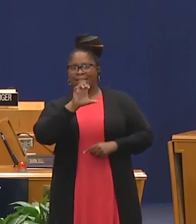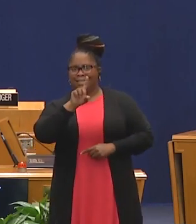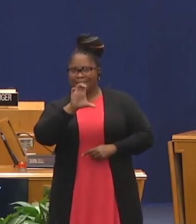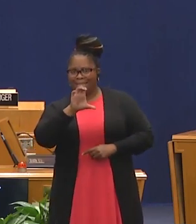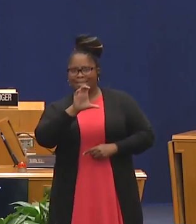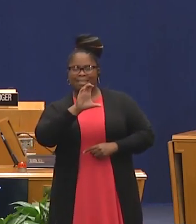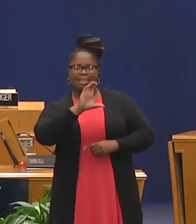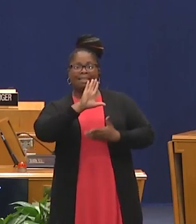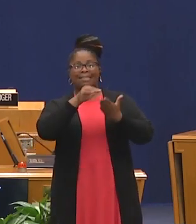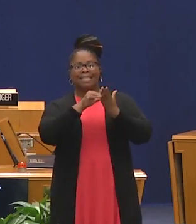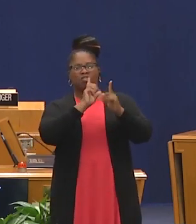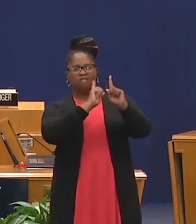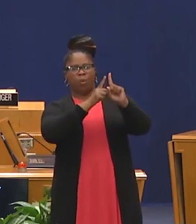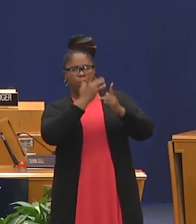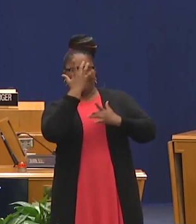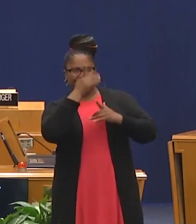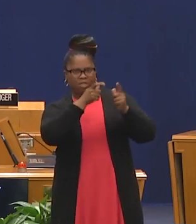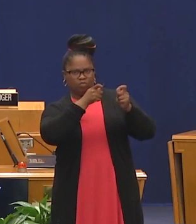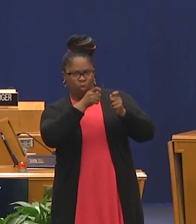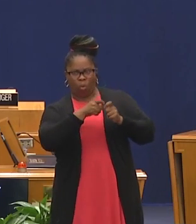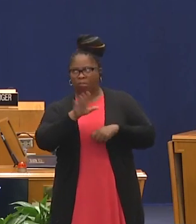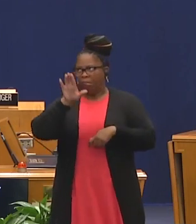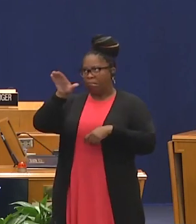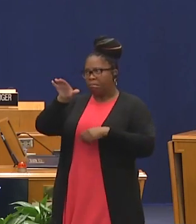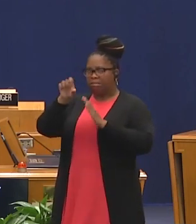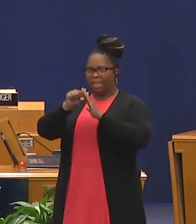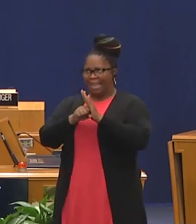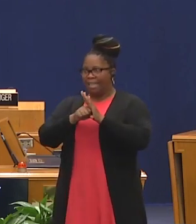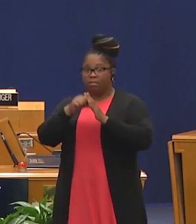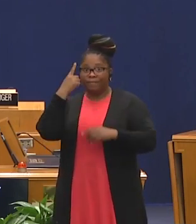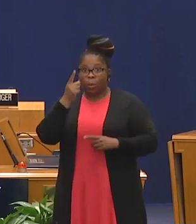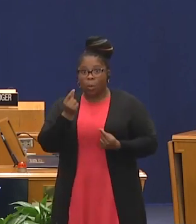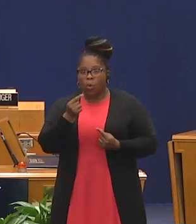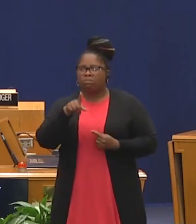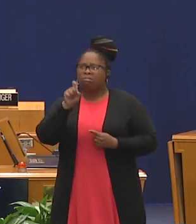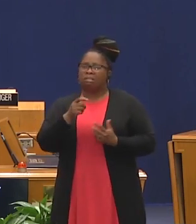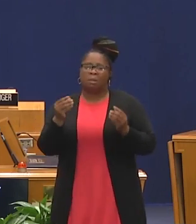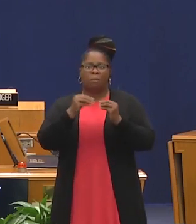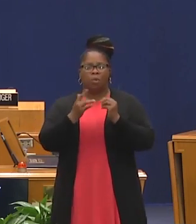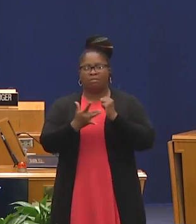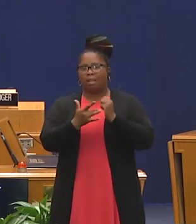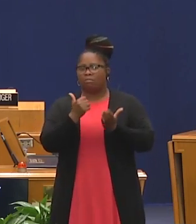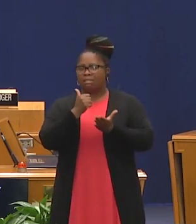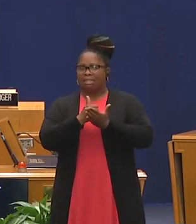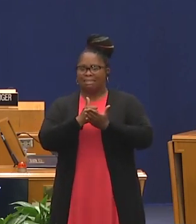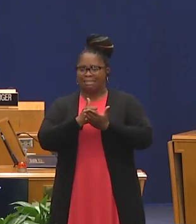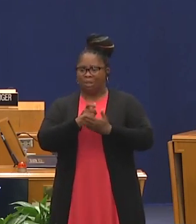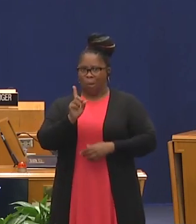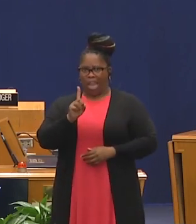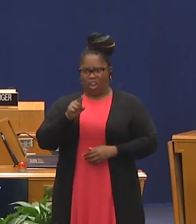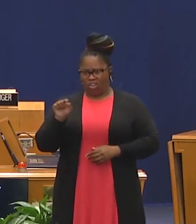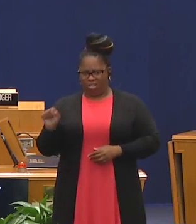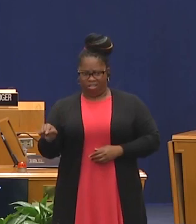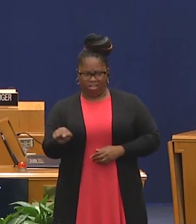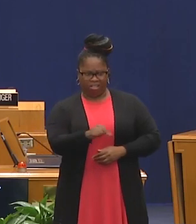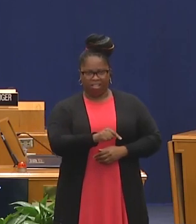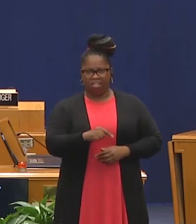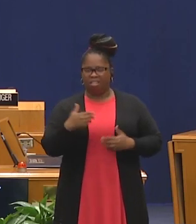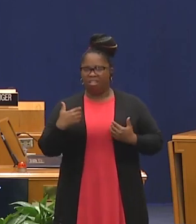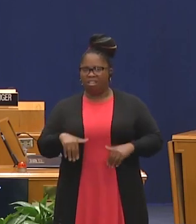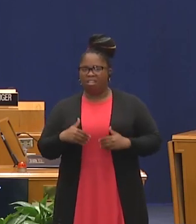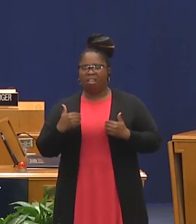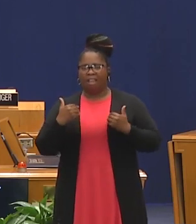us address the need for increased technical assistance at the large number of sites that have positive cases.